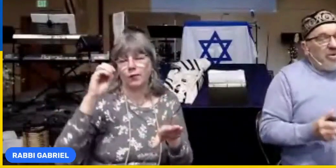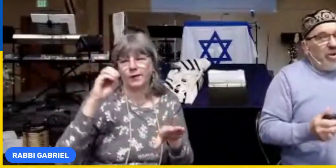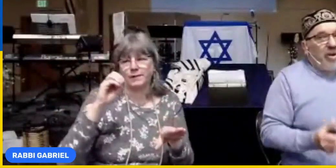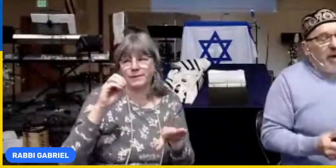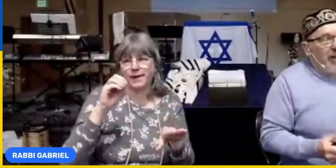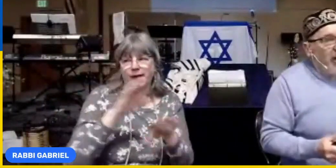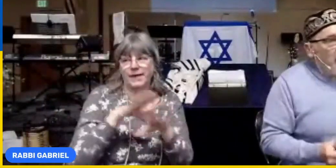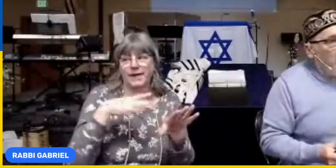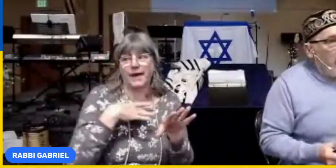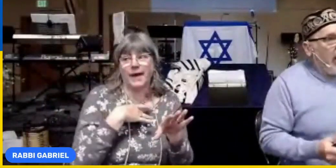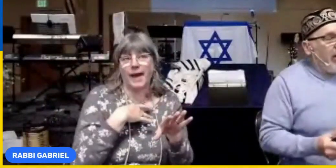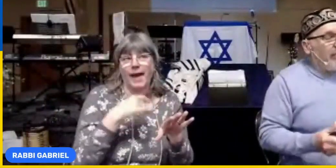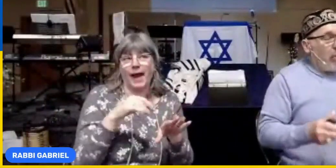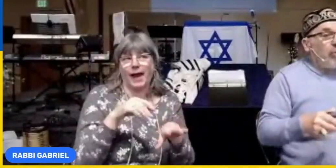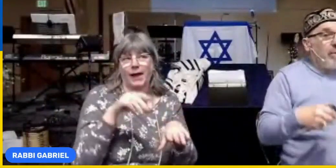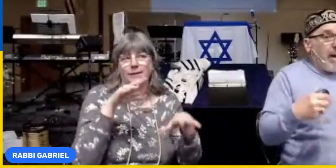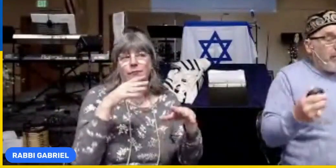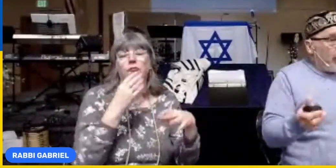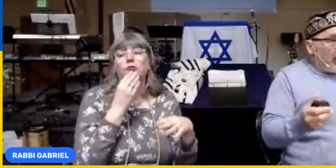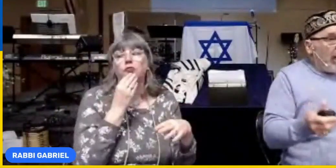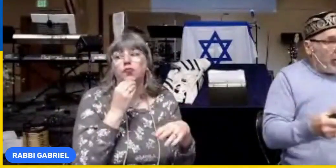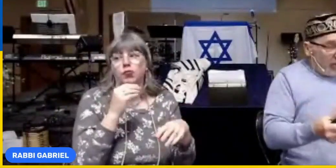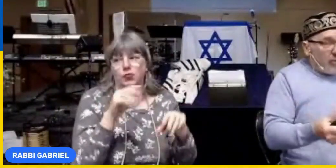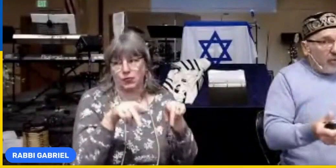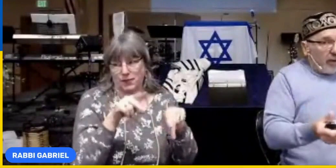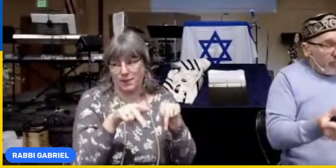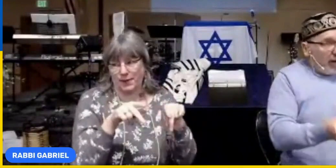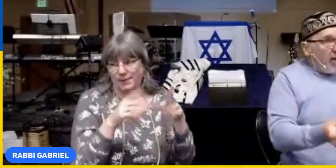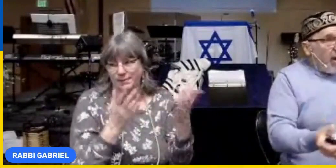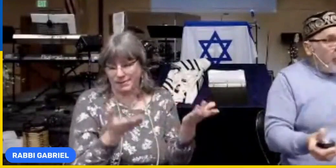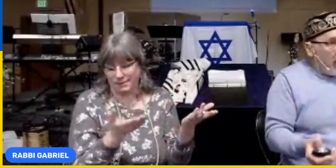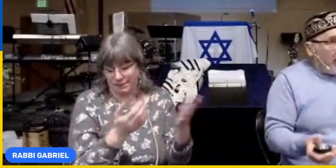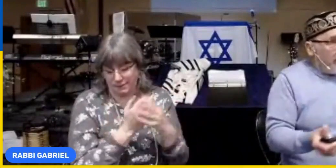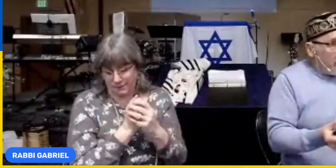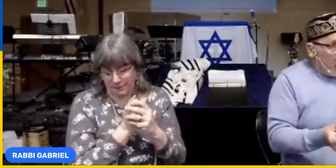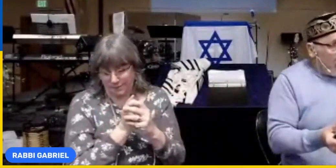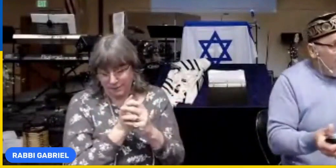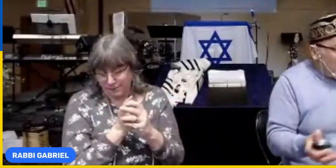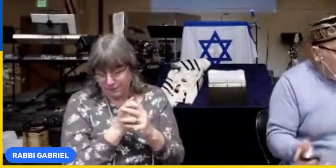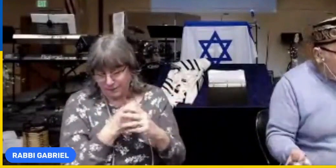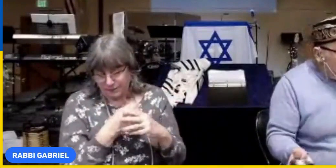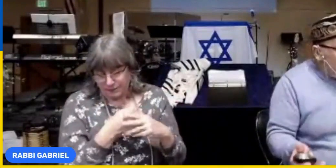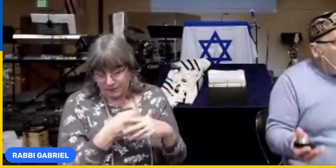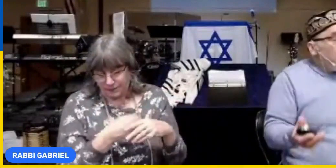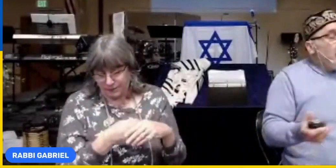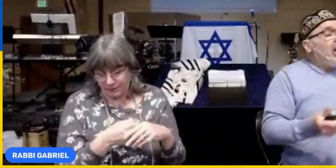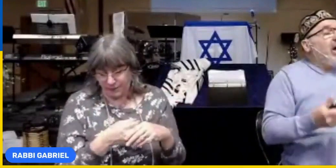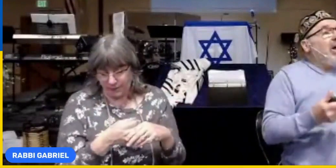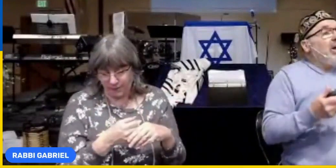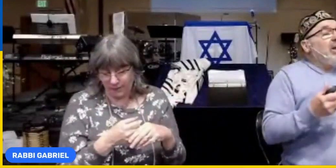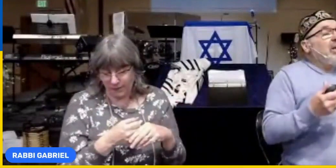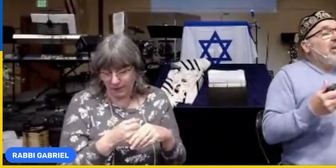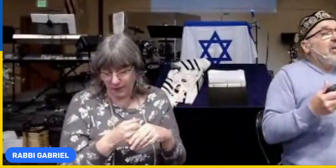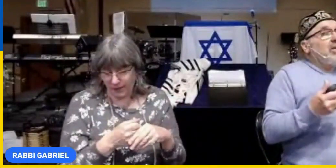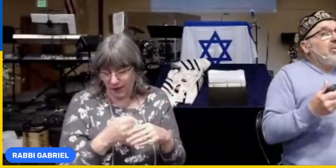good to talk about it in the way of remembering that prayer I read from Jonathan Sacks,